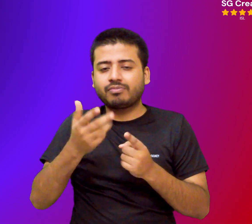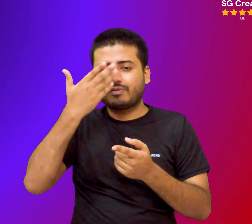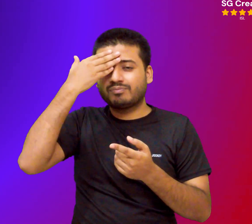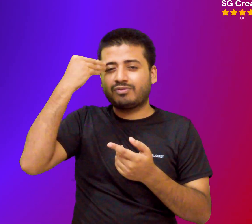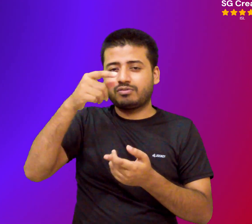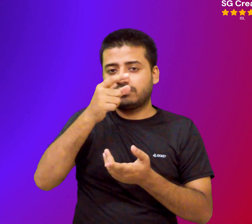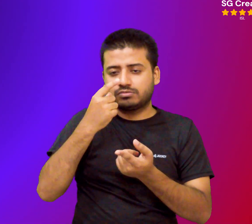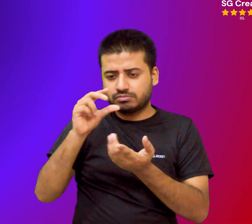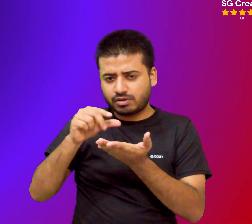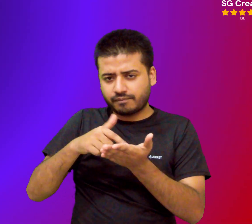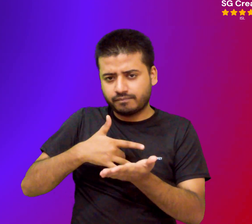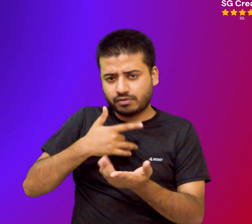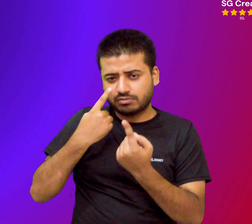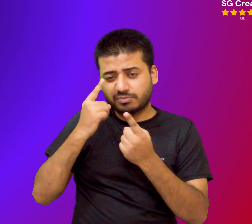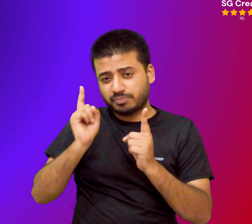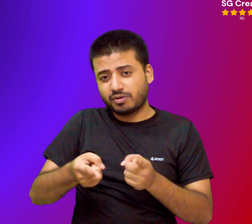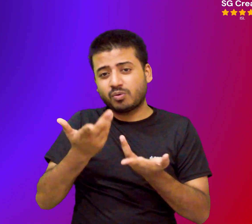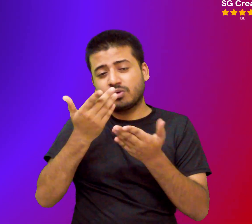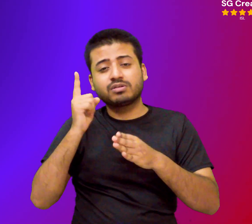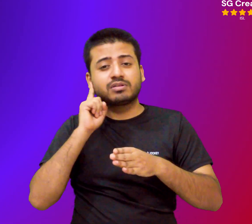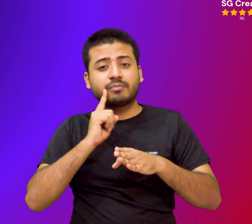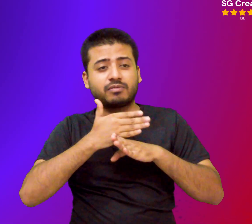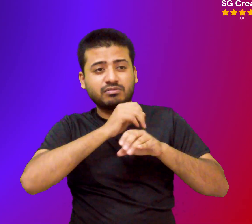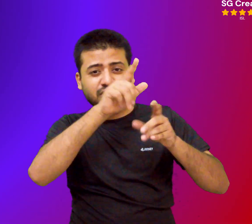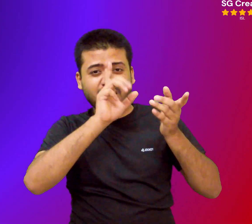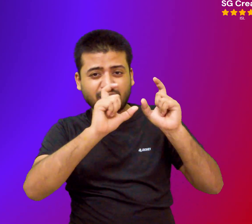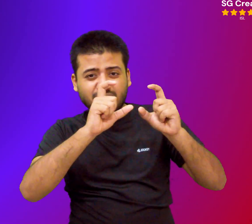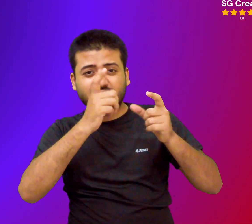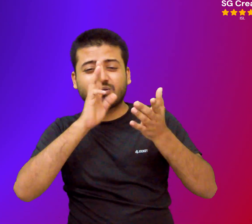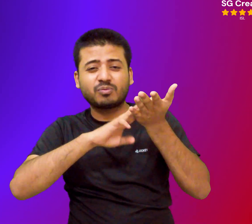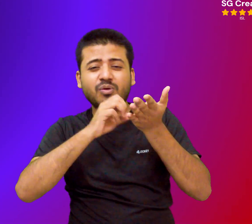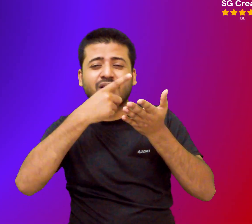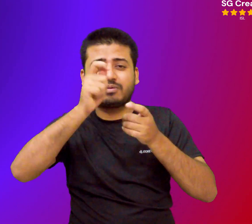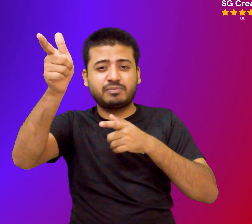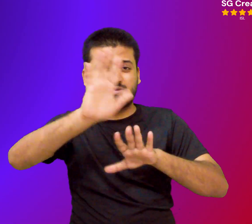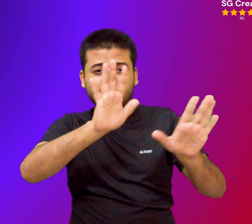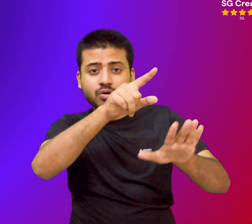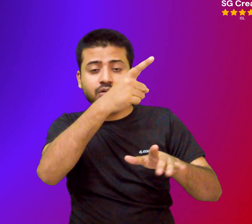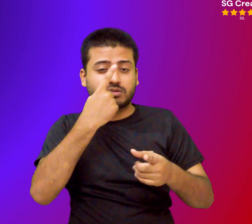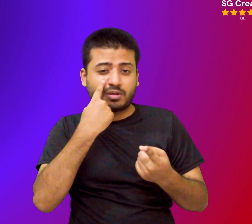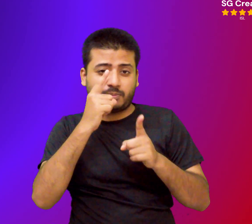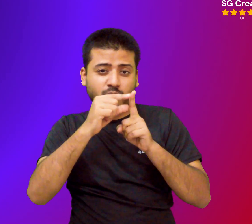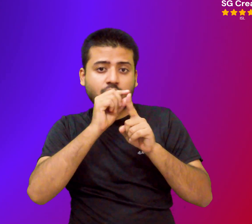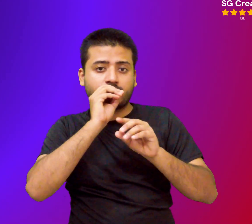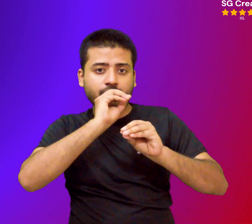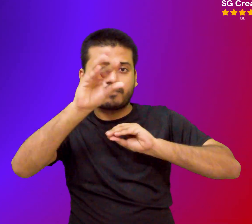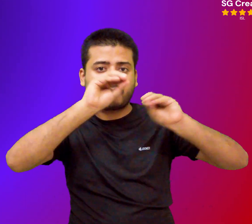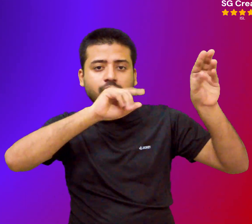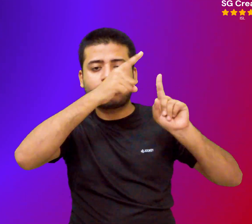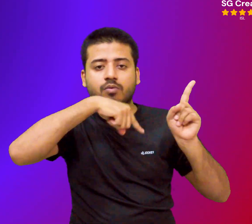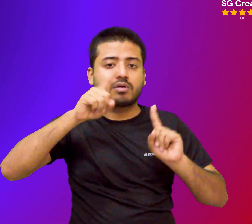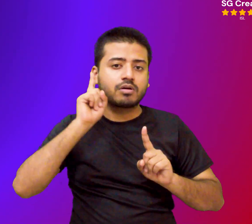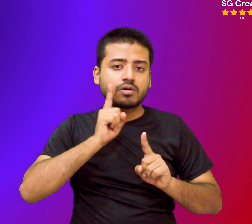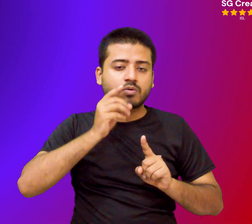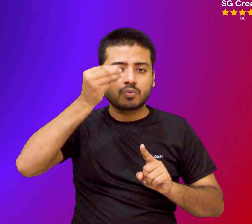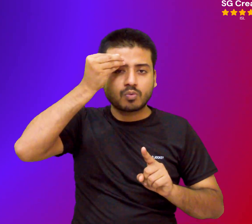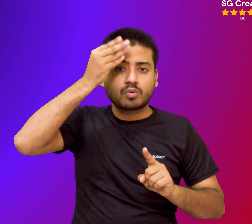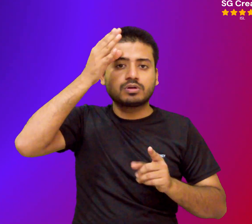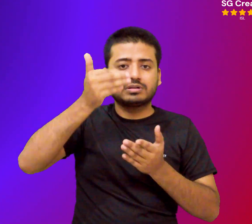was intended for personal consumption by the factory workers and not for use in the momos, authorities are investigating whether dog